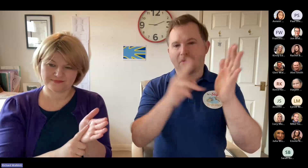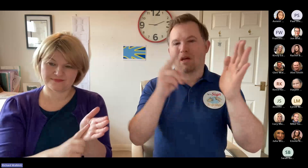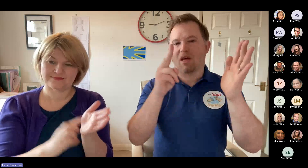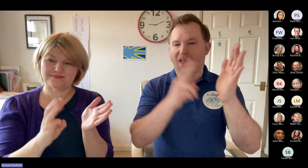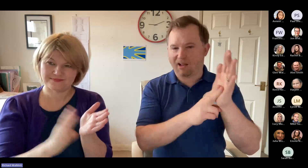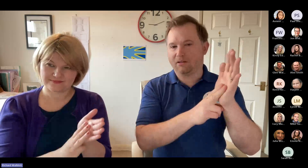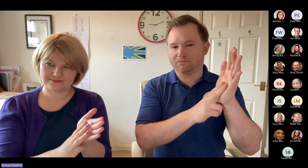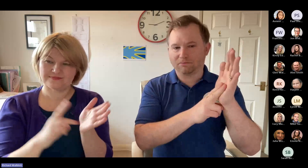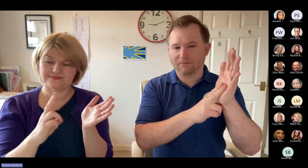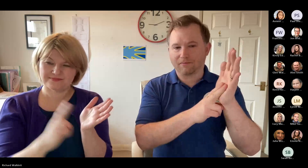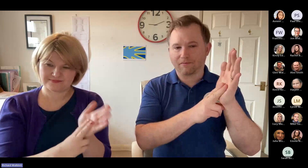M, N.